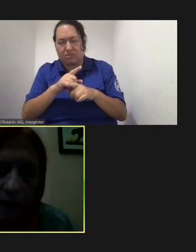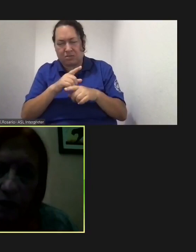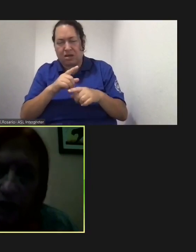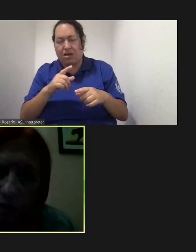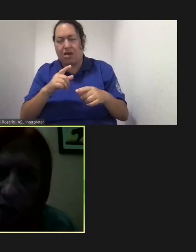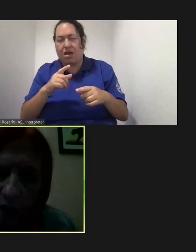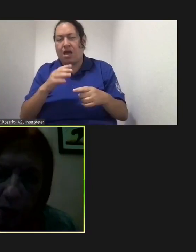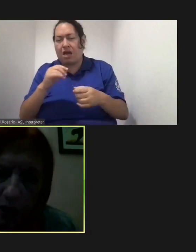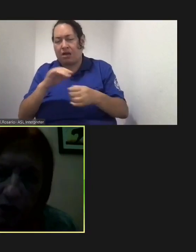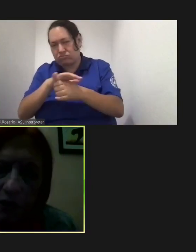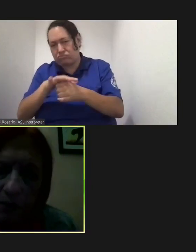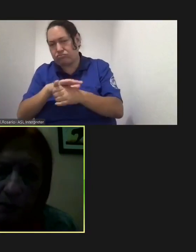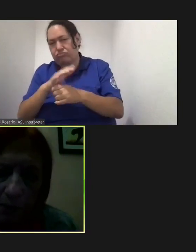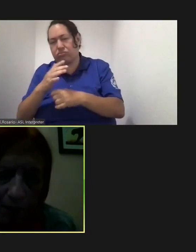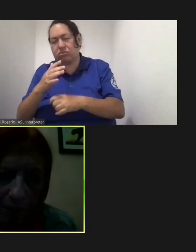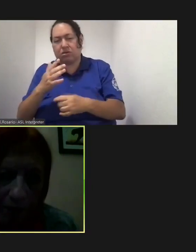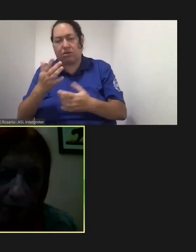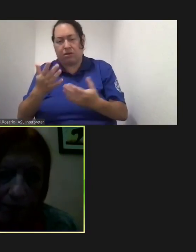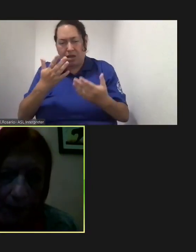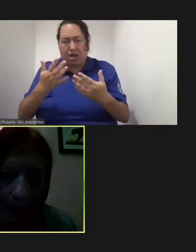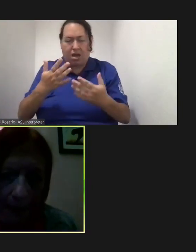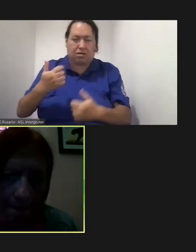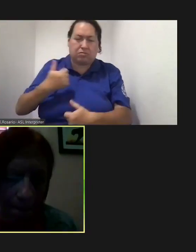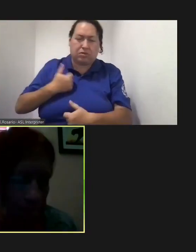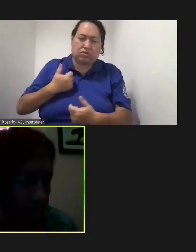Okay, thank you very much.